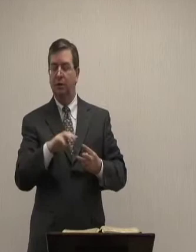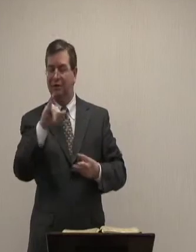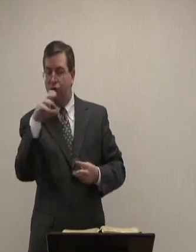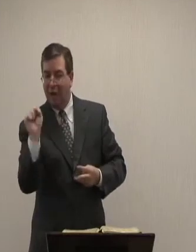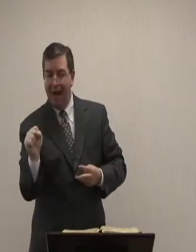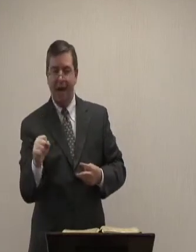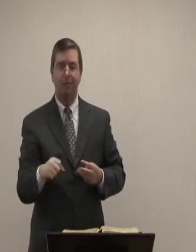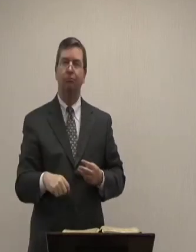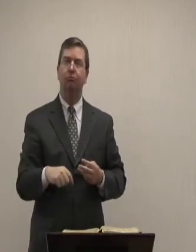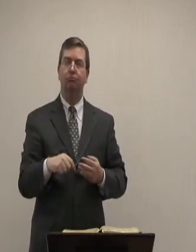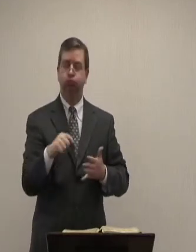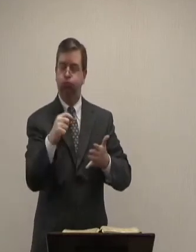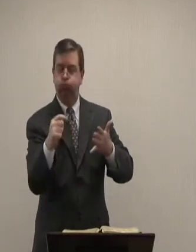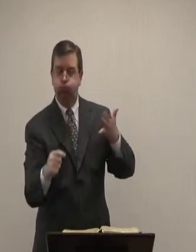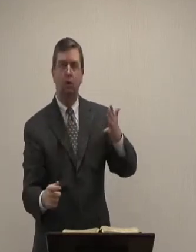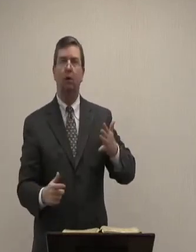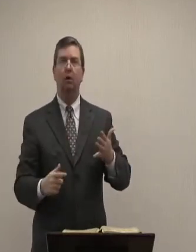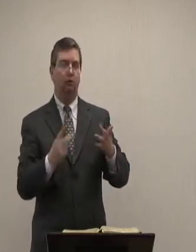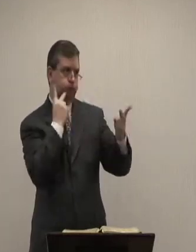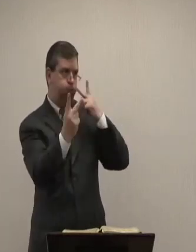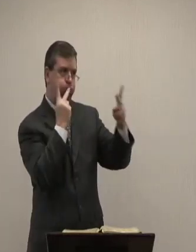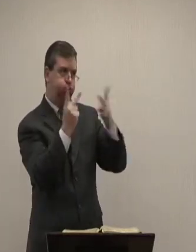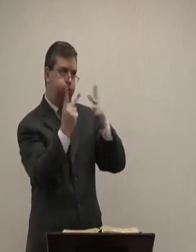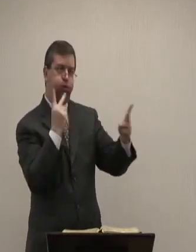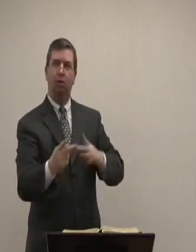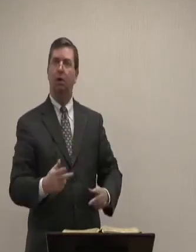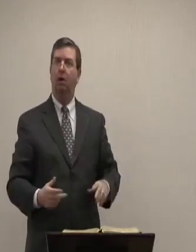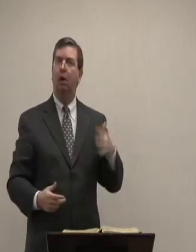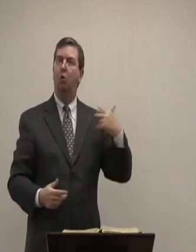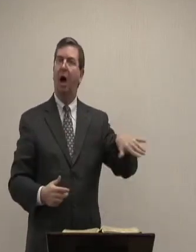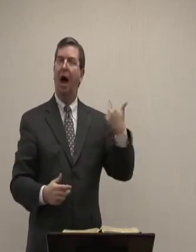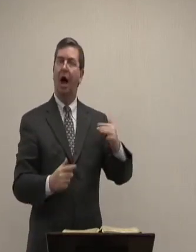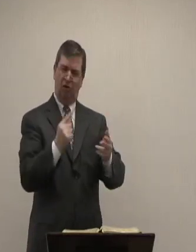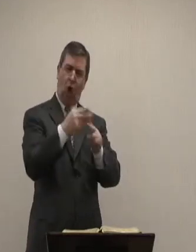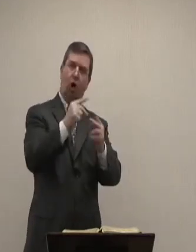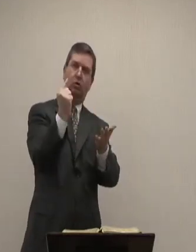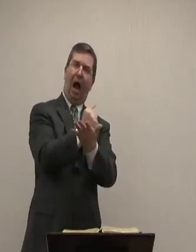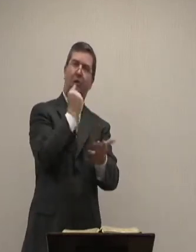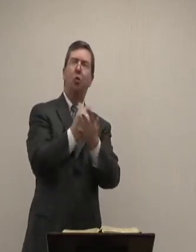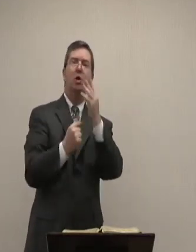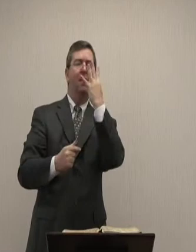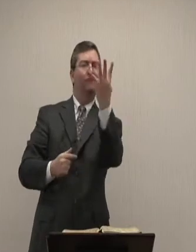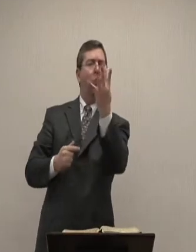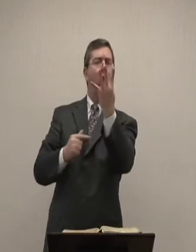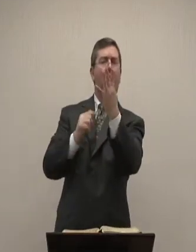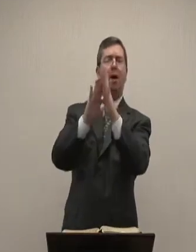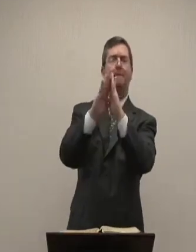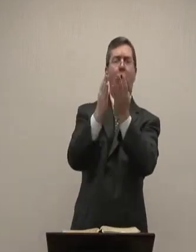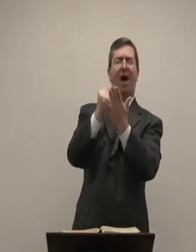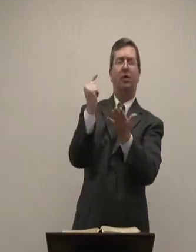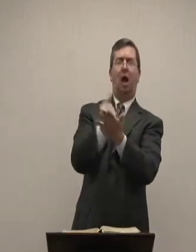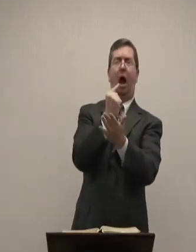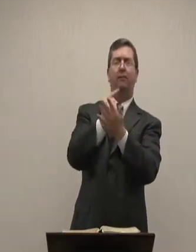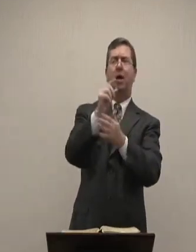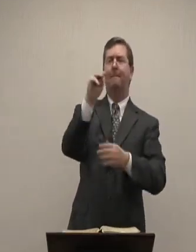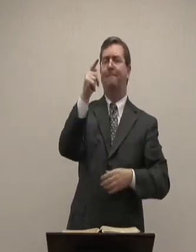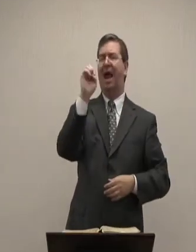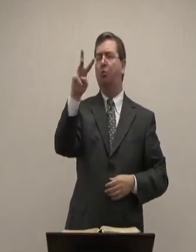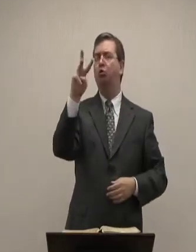The death, burial, and resurrection of Jesus Christ was written by who? It was written in the Word of God by James, Luke, John, and the